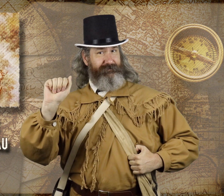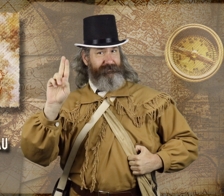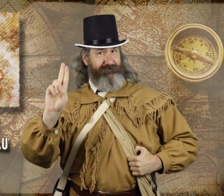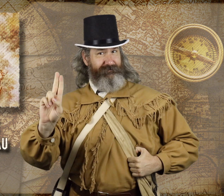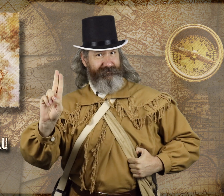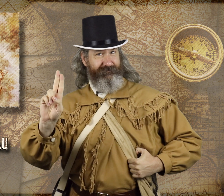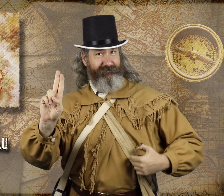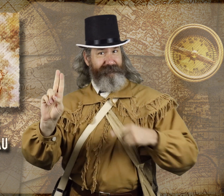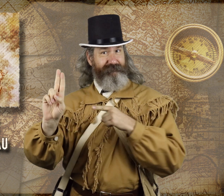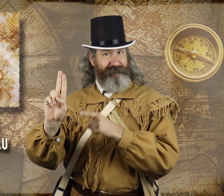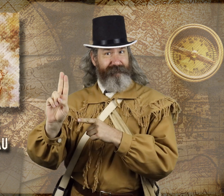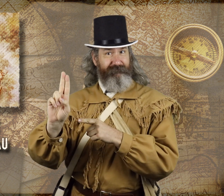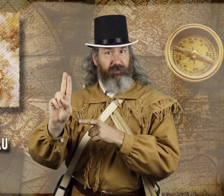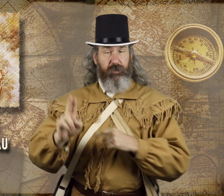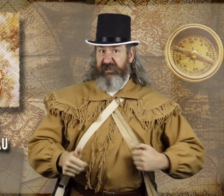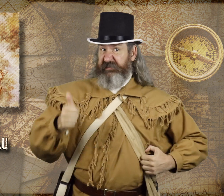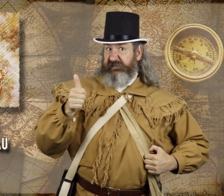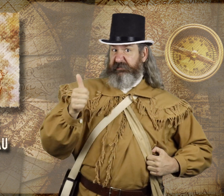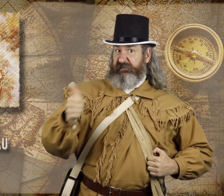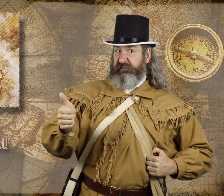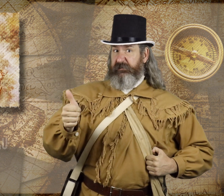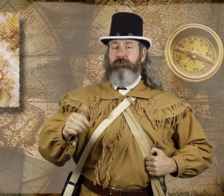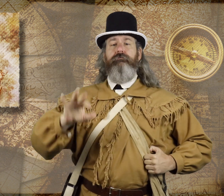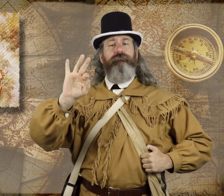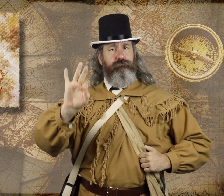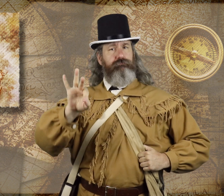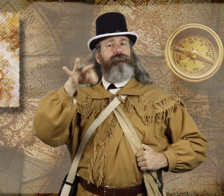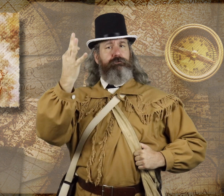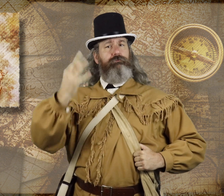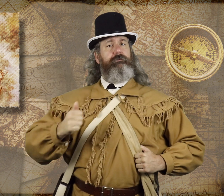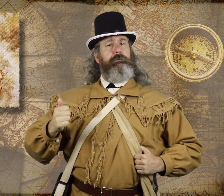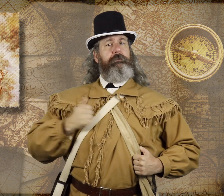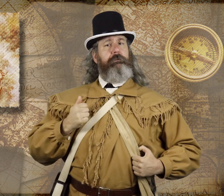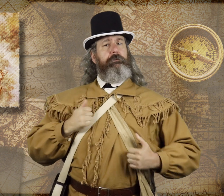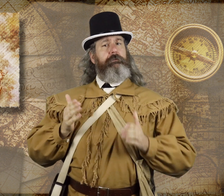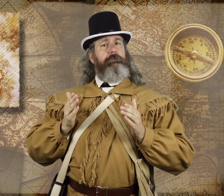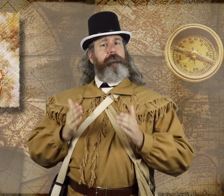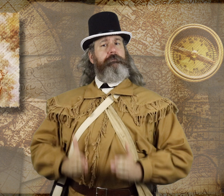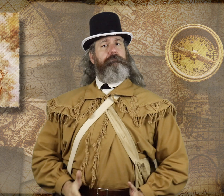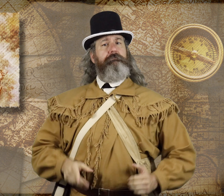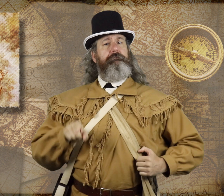He was a French Canadian